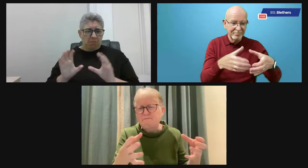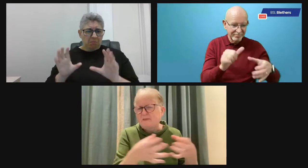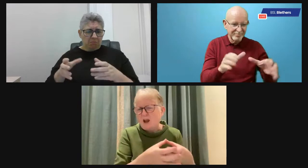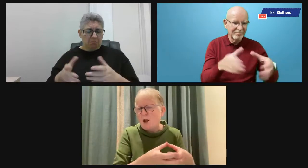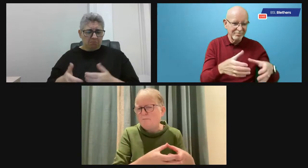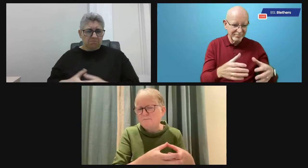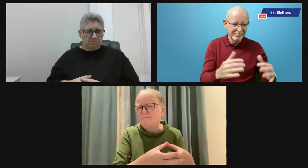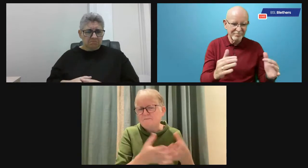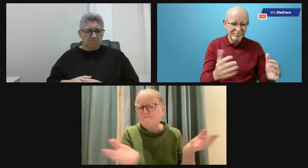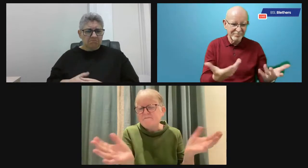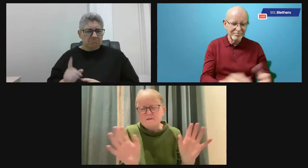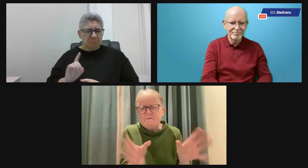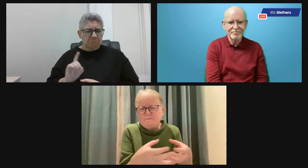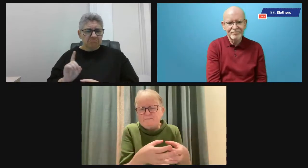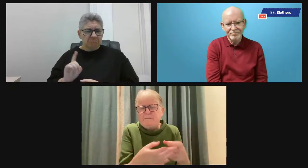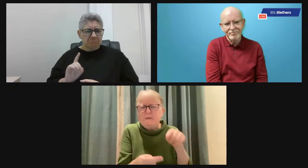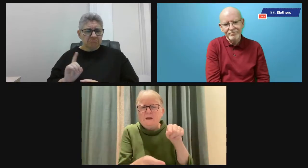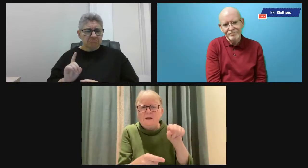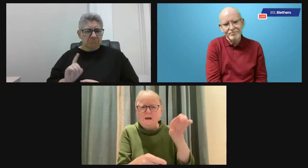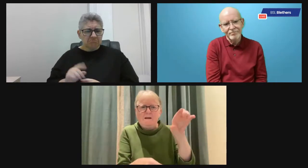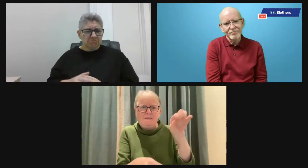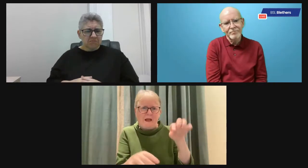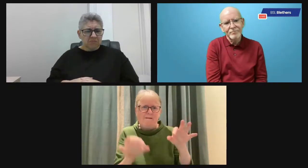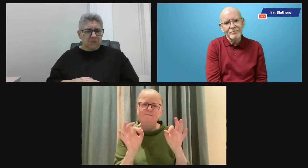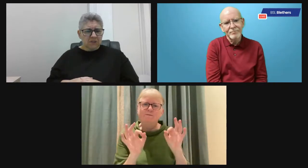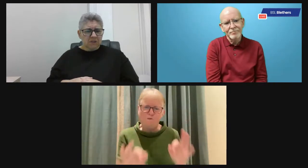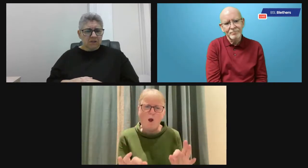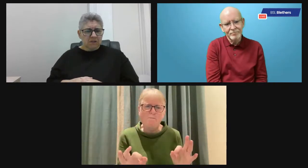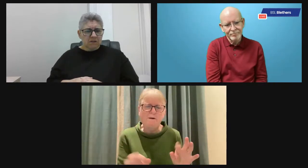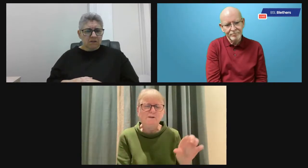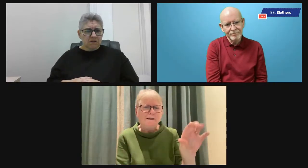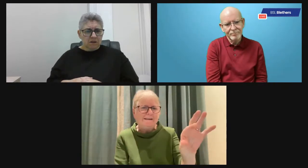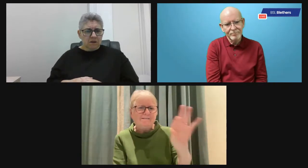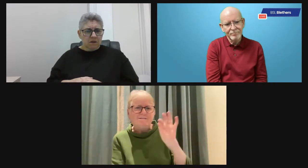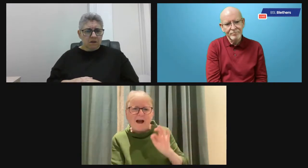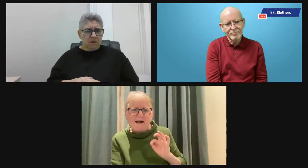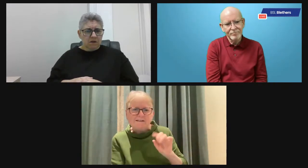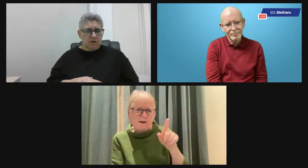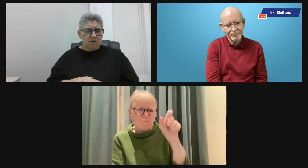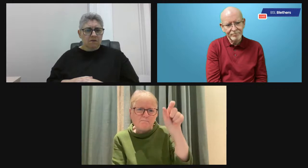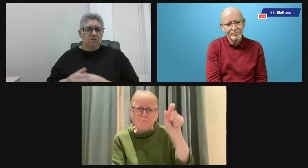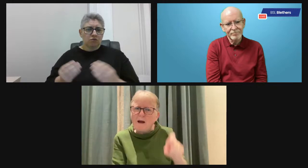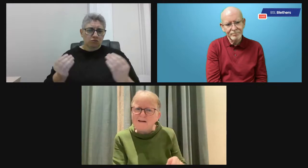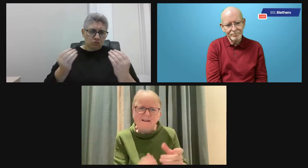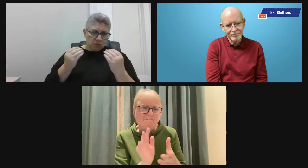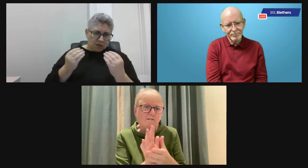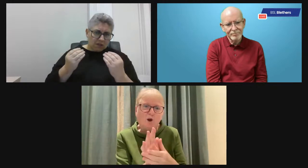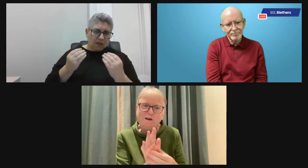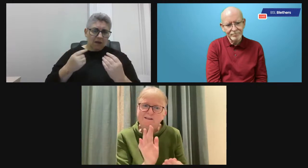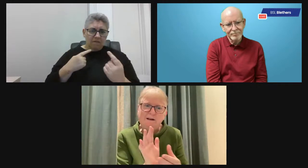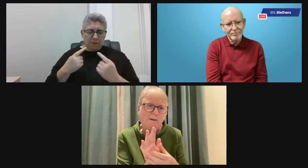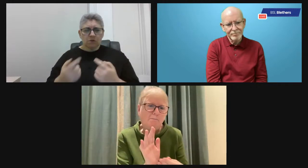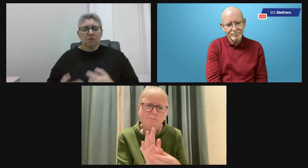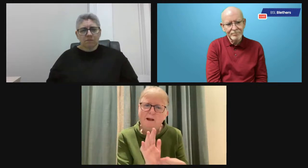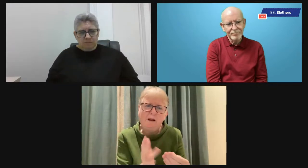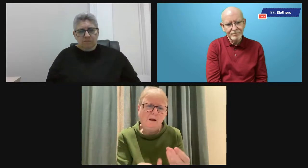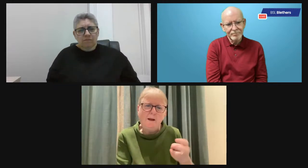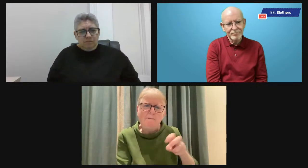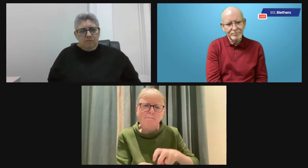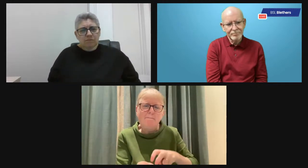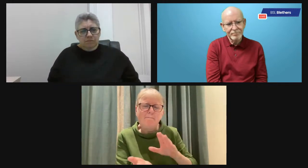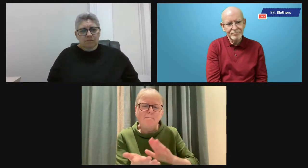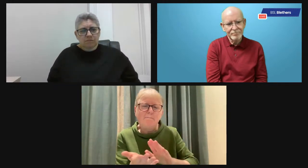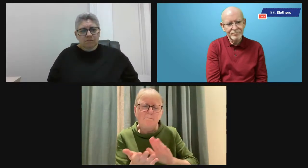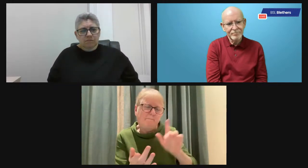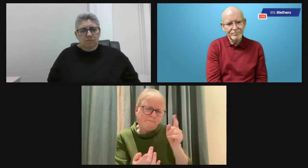want to sign hub. Do we want to sign like that, Clark? Yeah, hub. Okay. Okay. So what's that? And this is more formal. This is where we